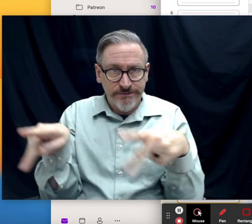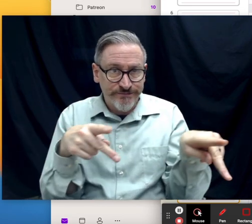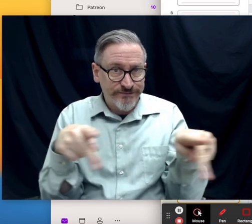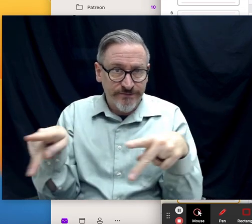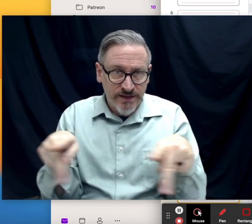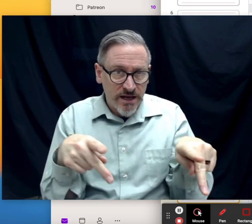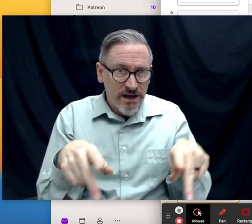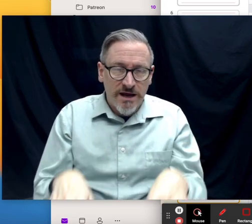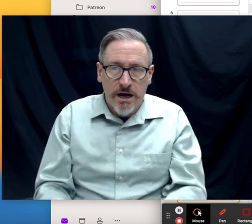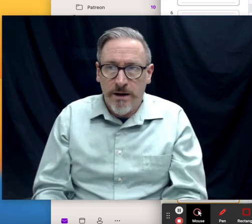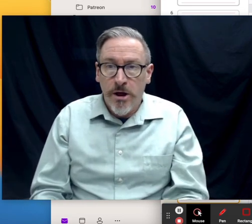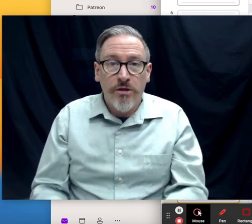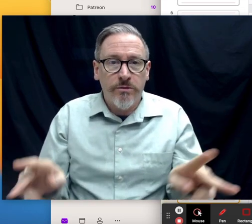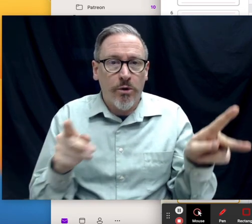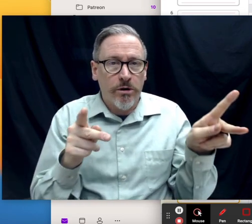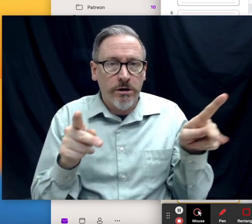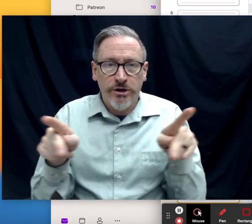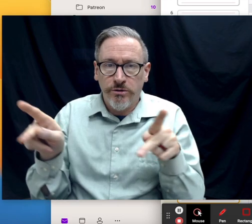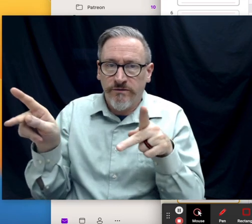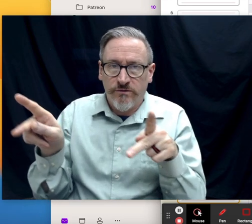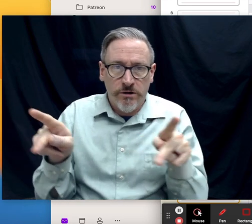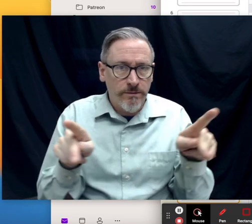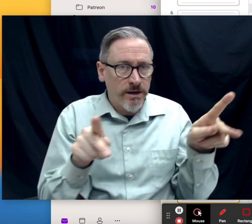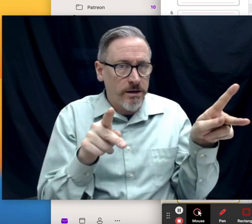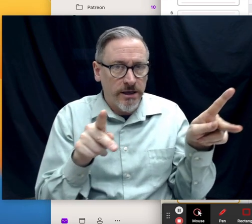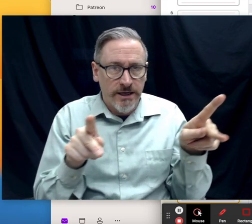P's. The more